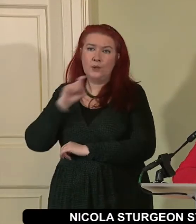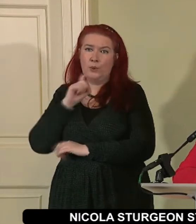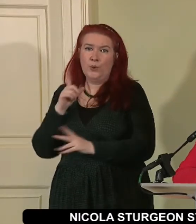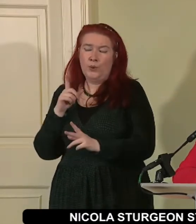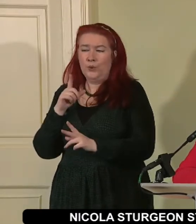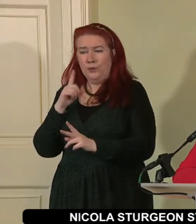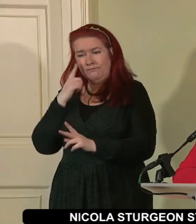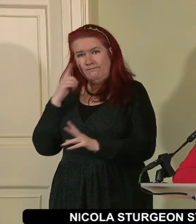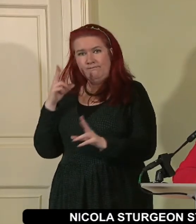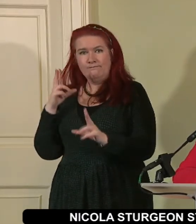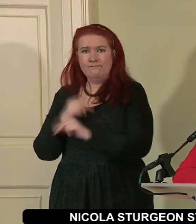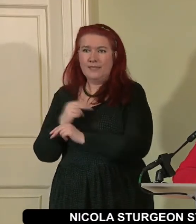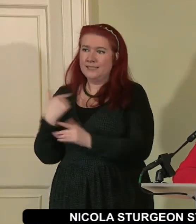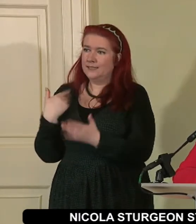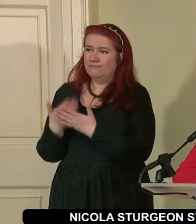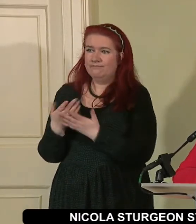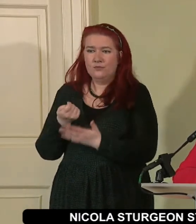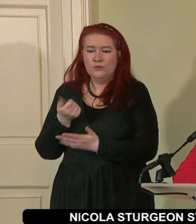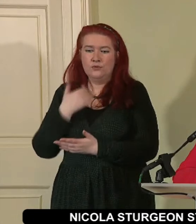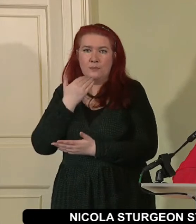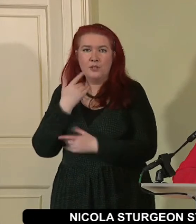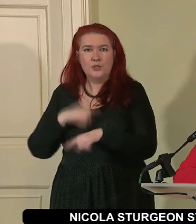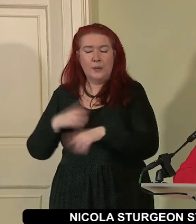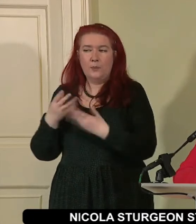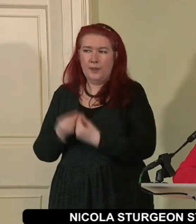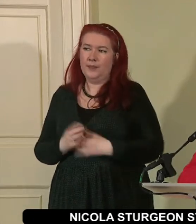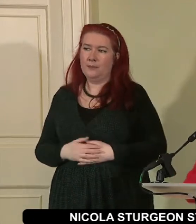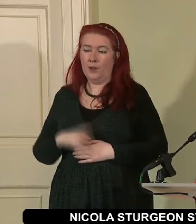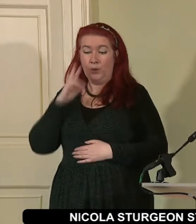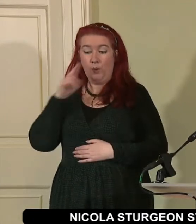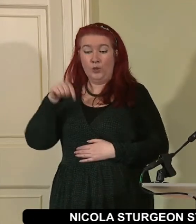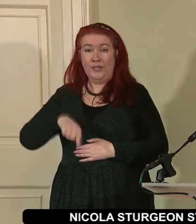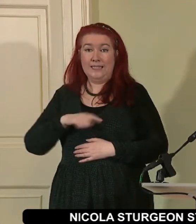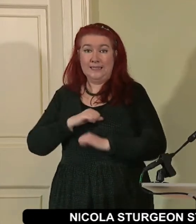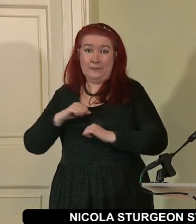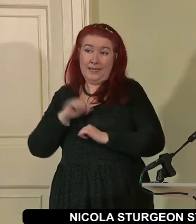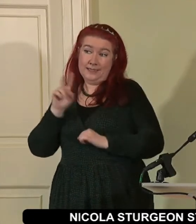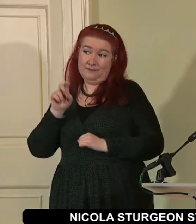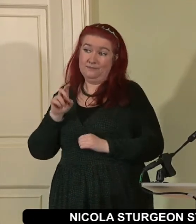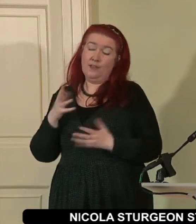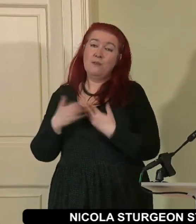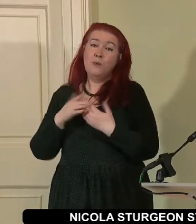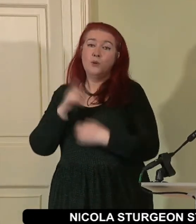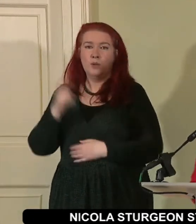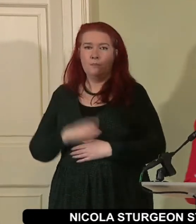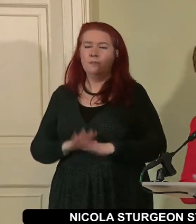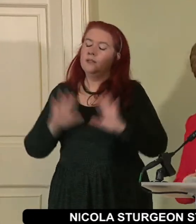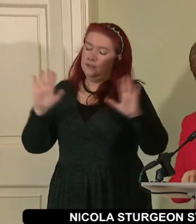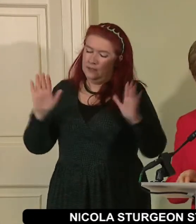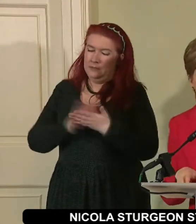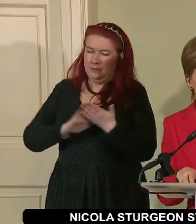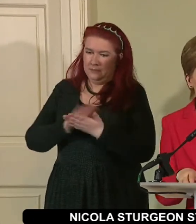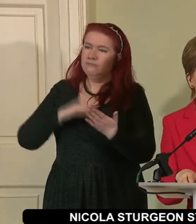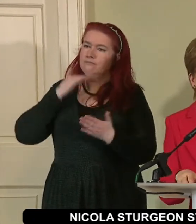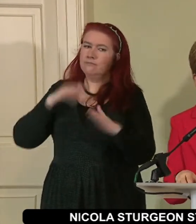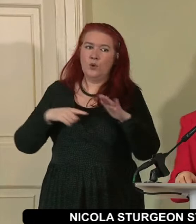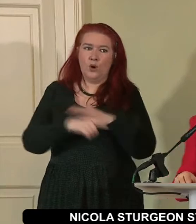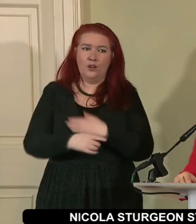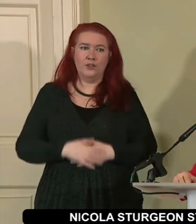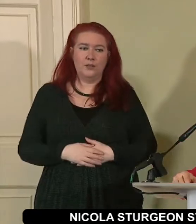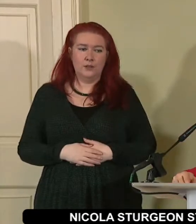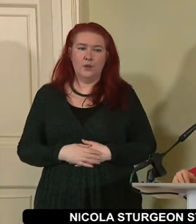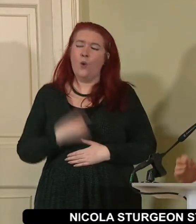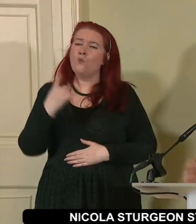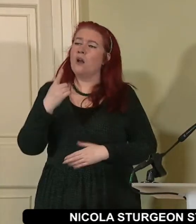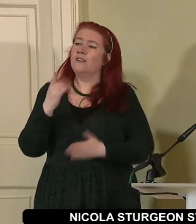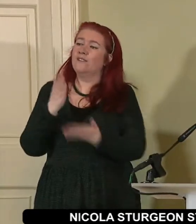much opportunity to spend time with. But watch this space, there's plenty more to come. Right, with that, I'm going to depart. First Minister, just one